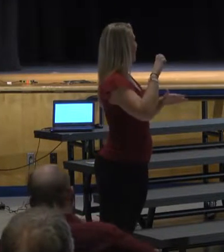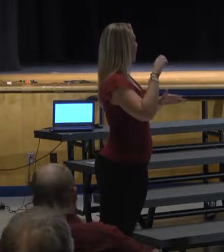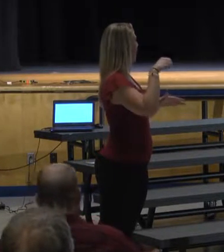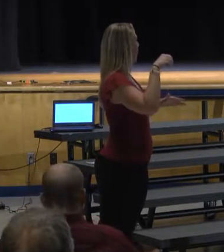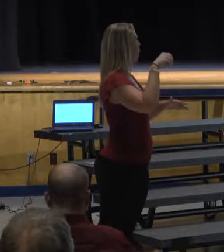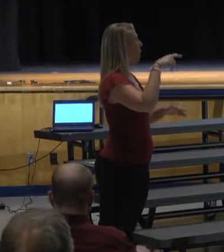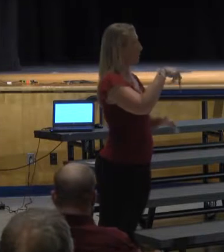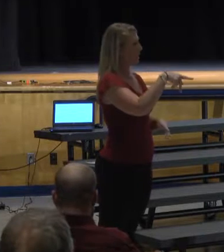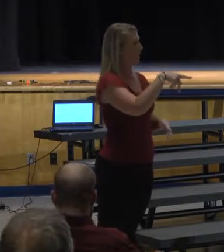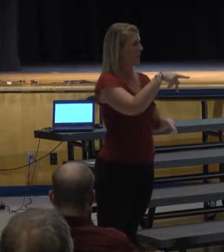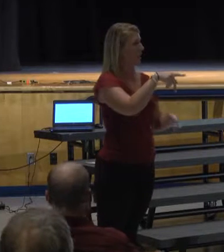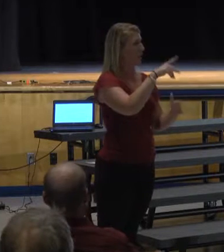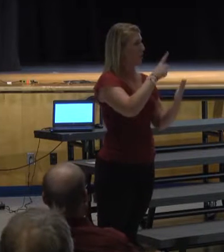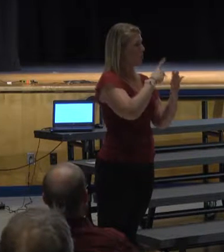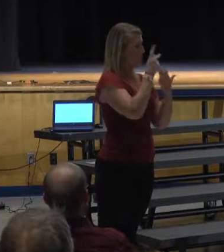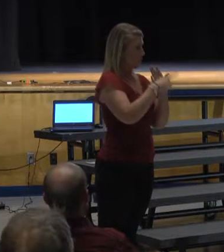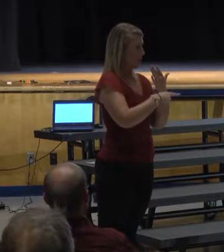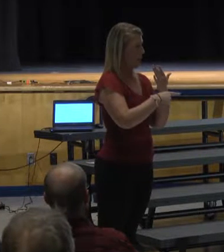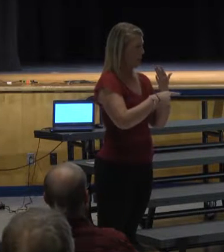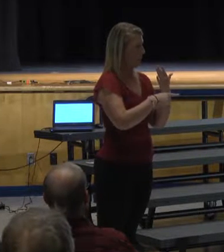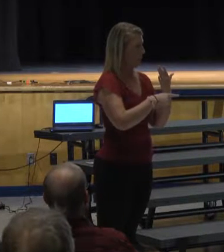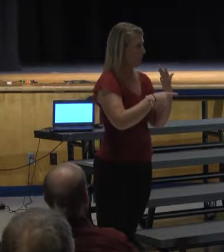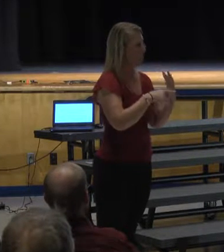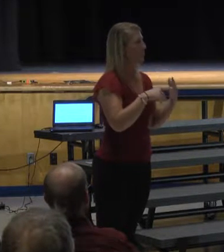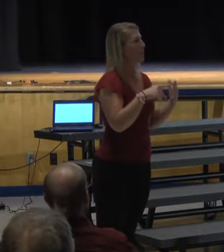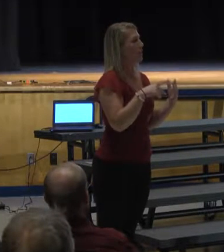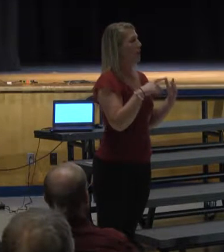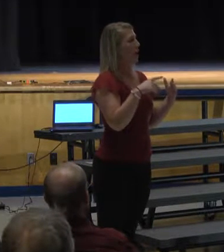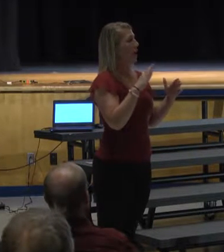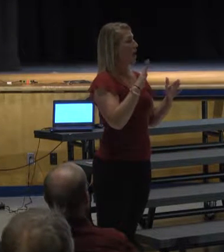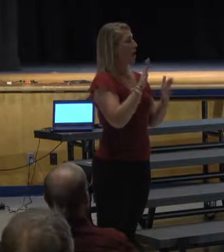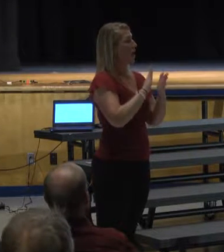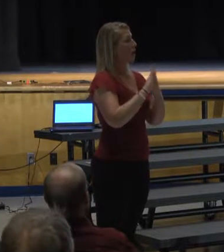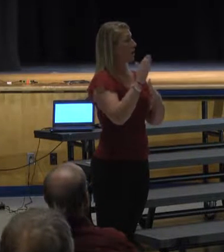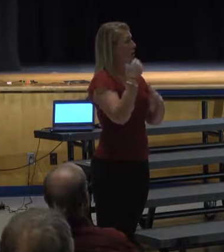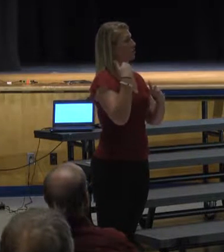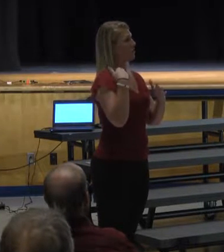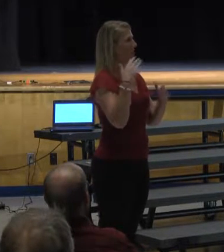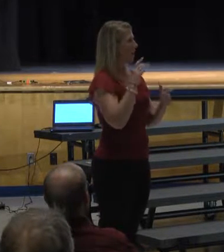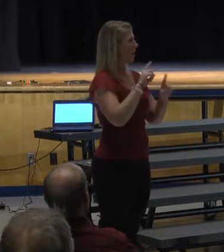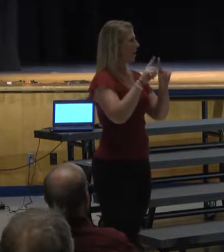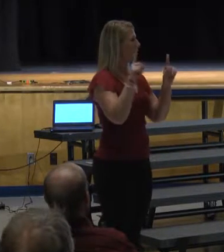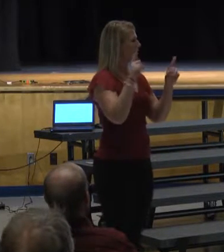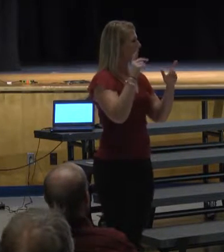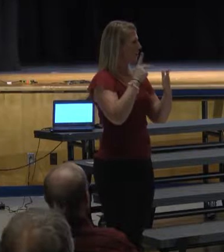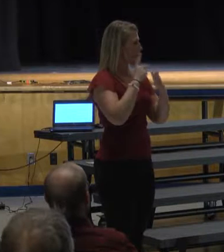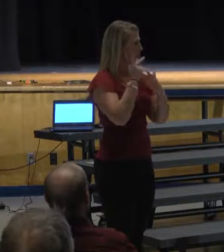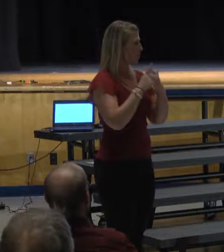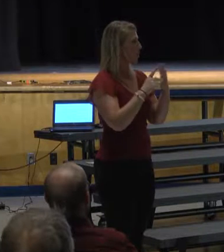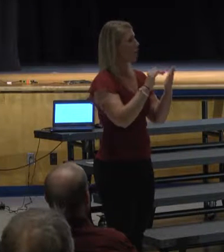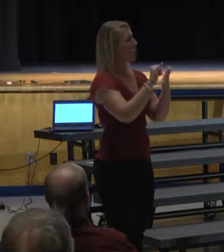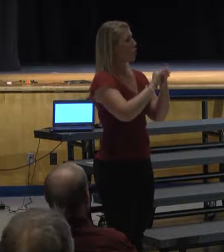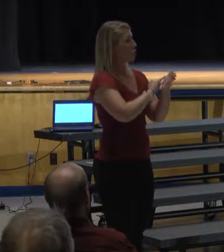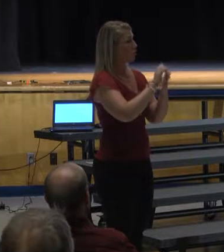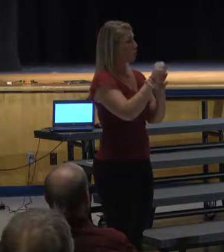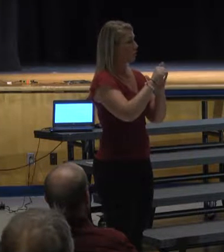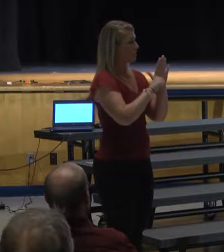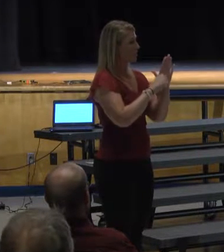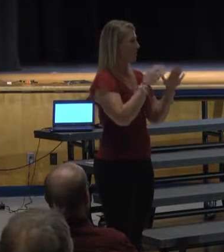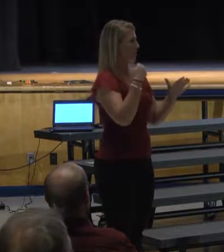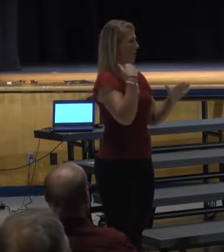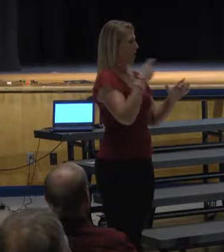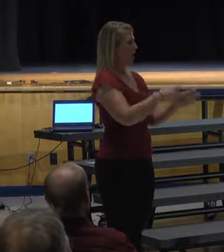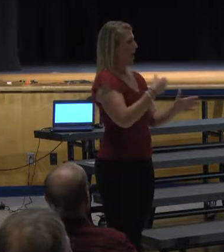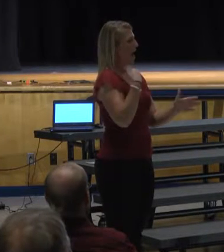Opportunity Program, and private schools have a Higher Educational Opportunity Program. These are New York State schools only that have an additional